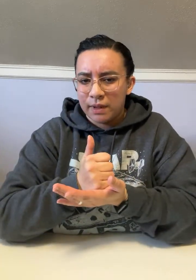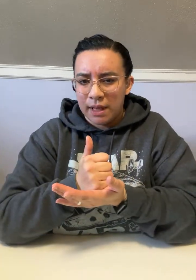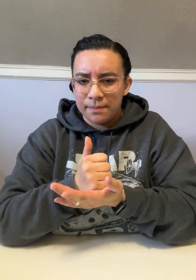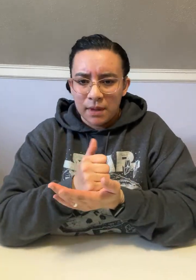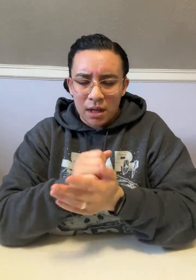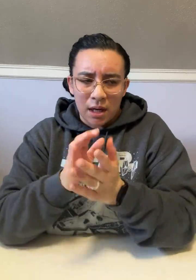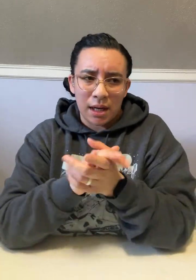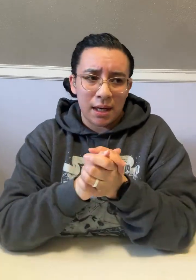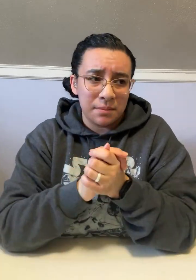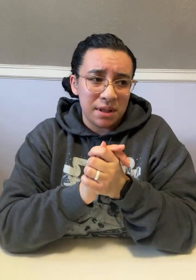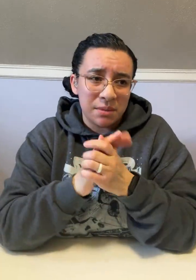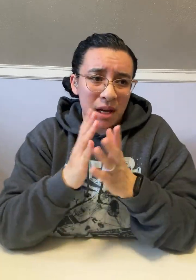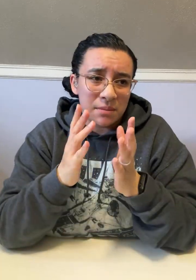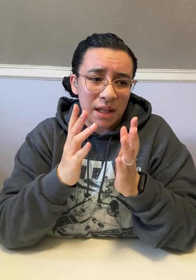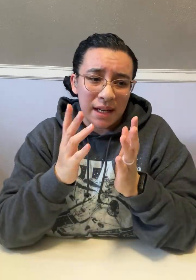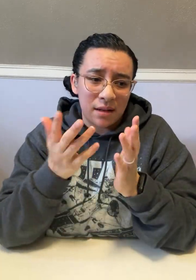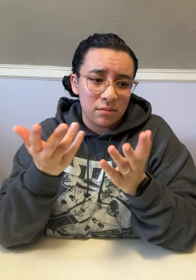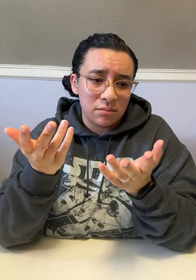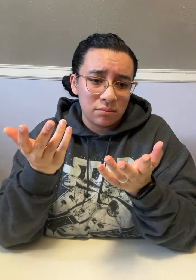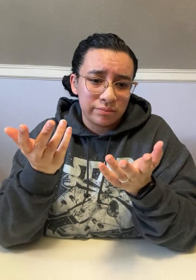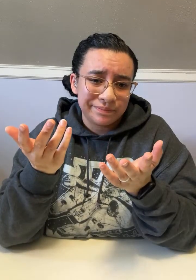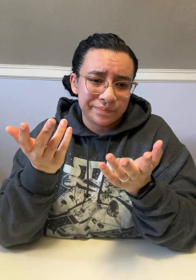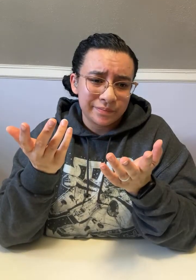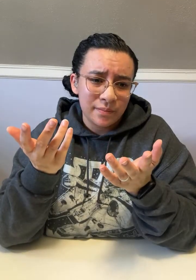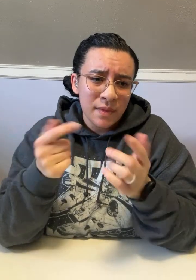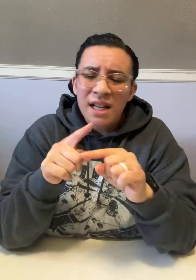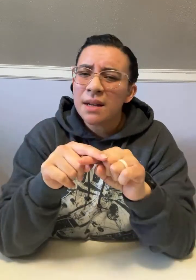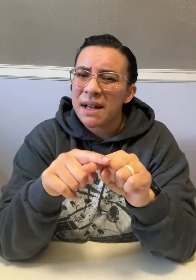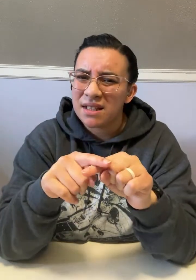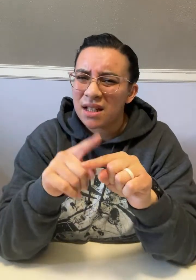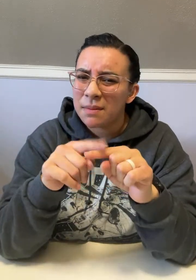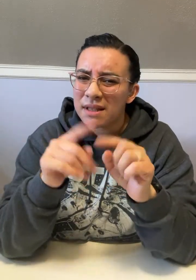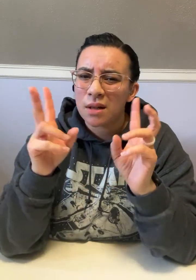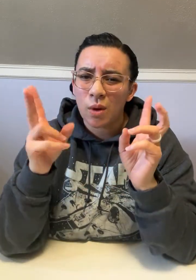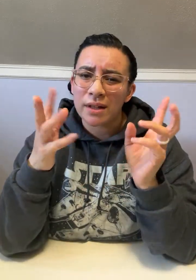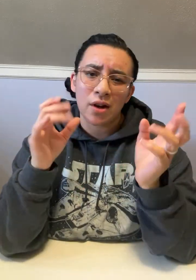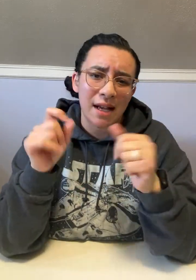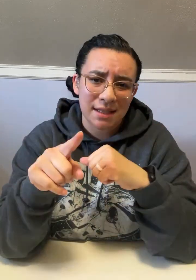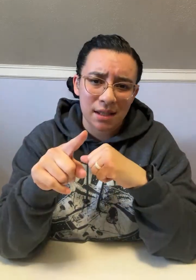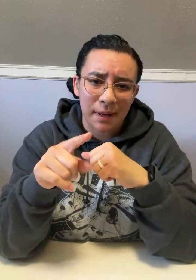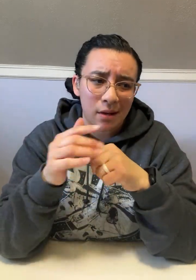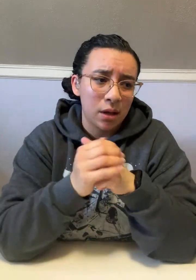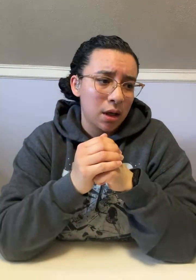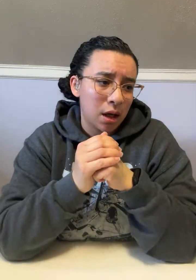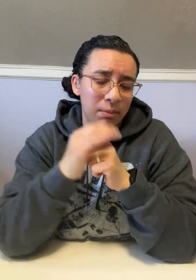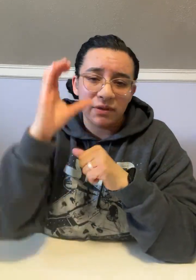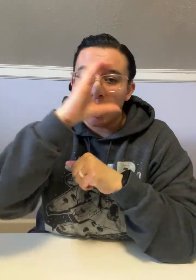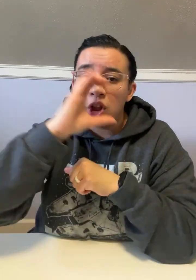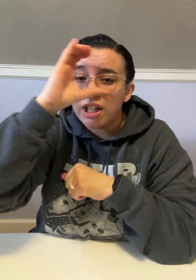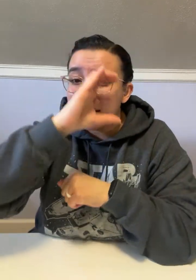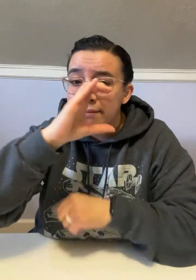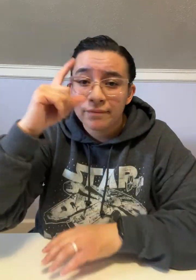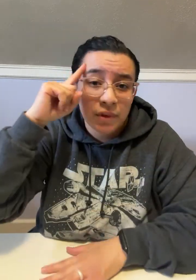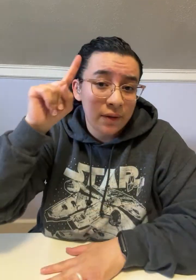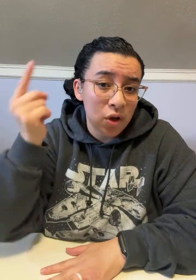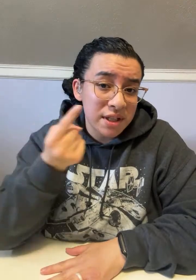Okay. Sometimes like it depends. It depends on what they're asking about. If they're looking for